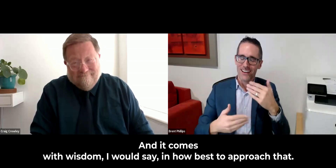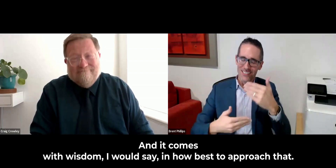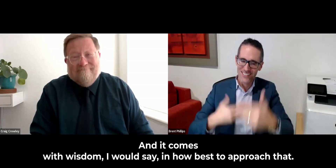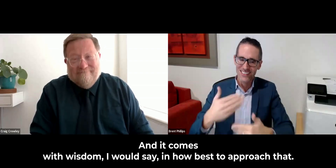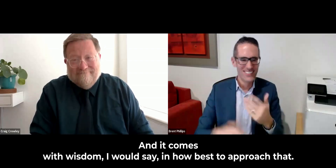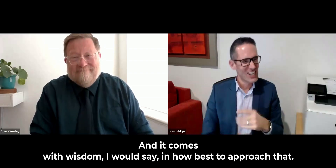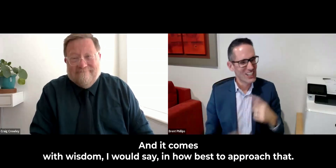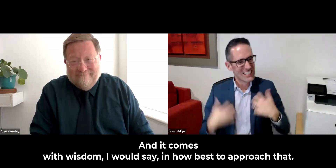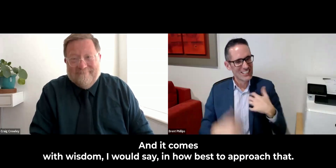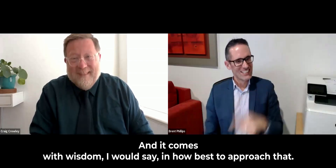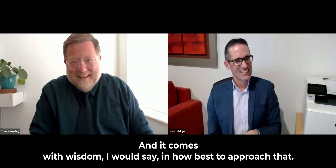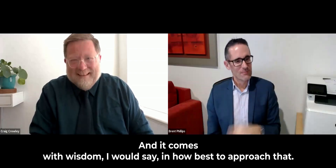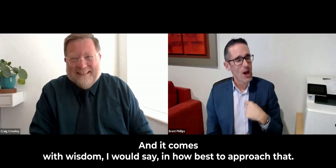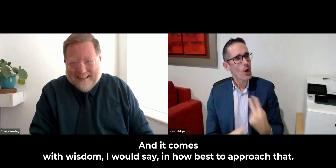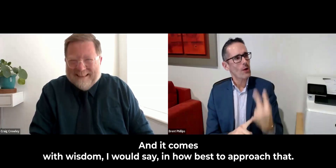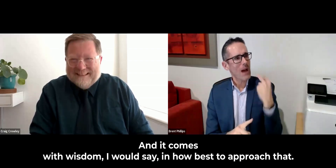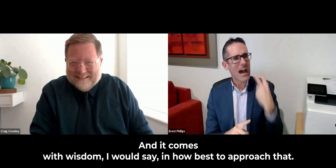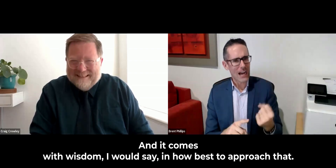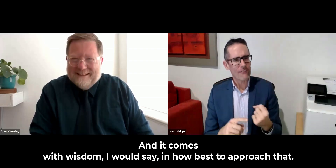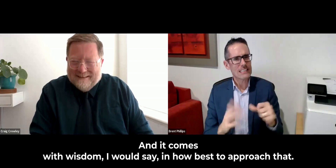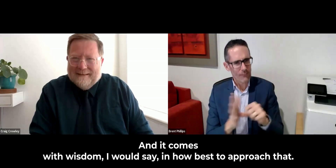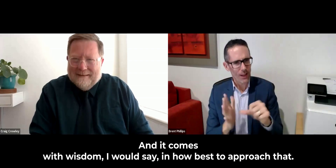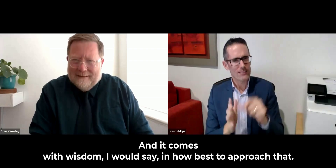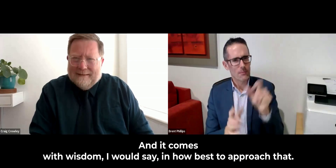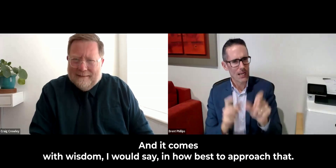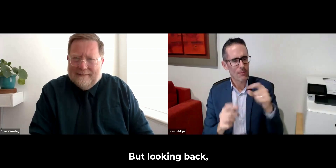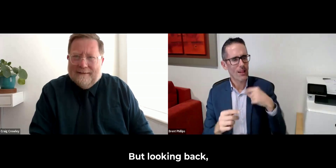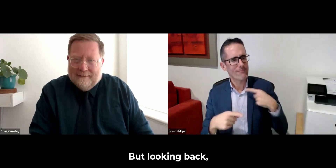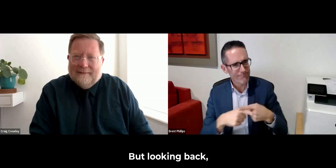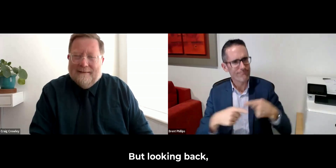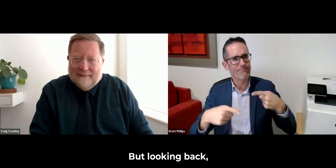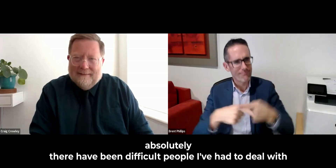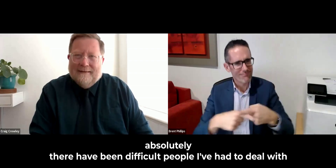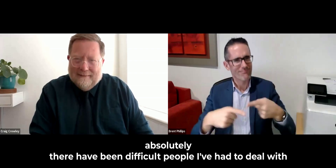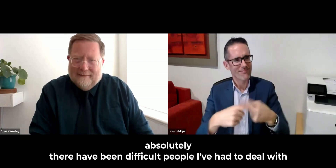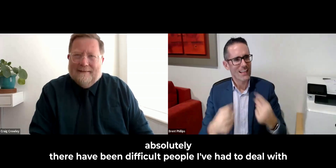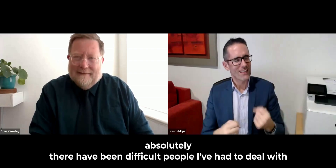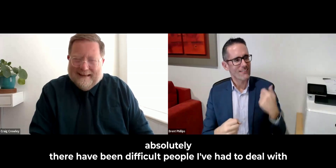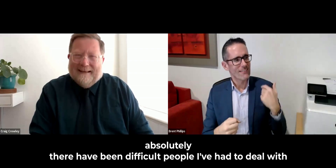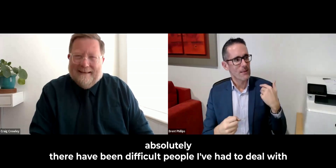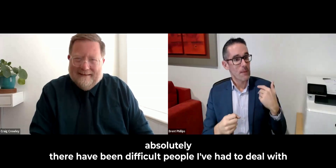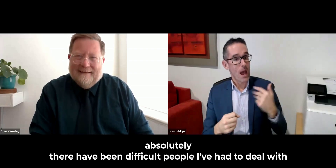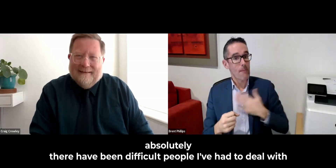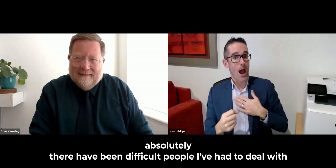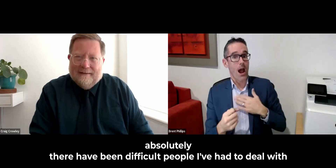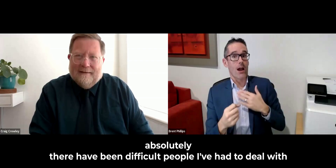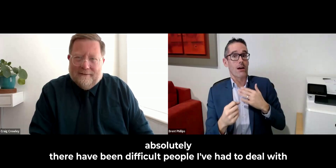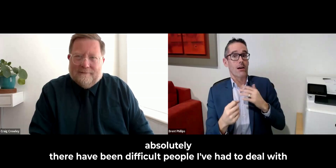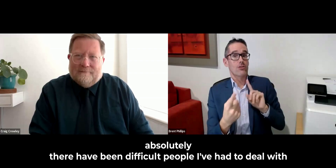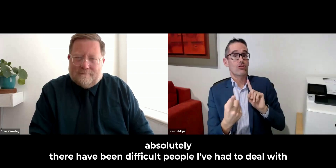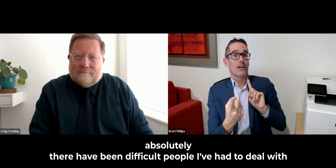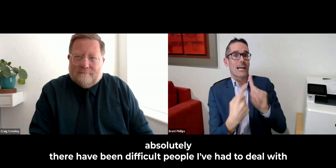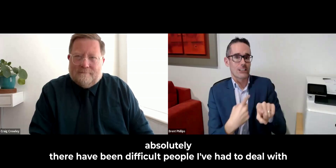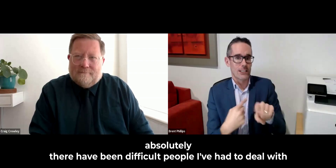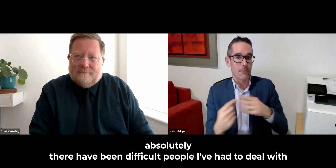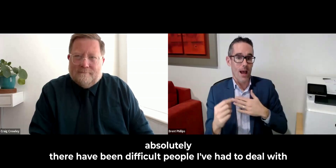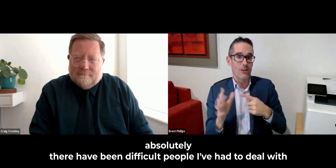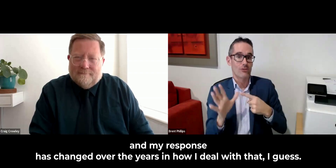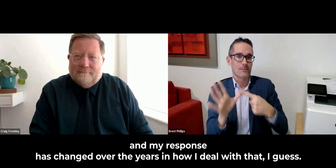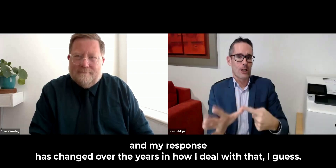would say, in how best to approach that. But looking back, absolutely, there have been difficult people I've had to deal with,